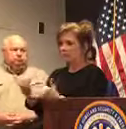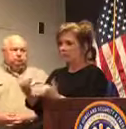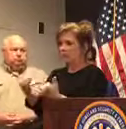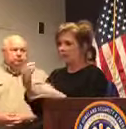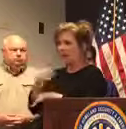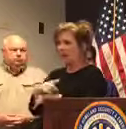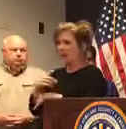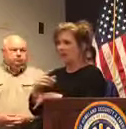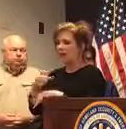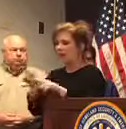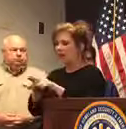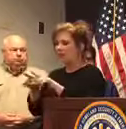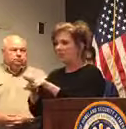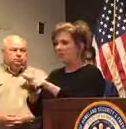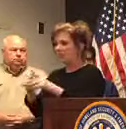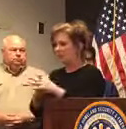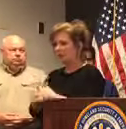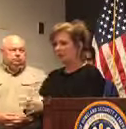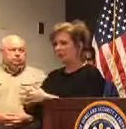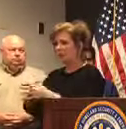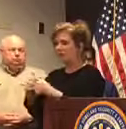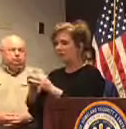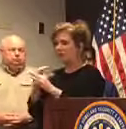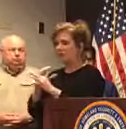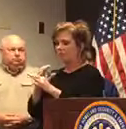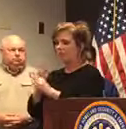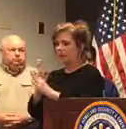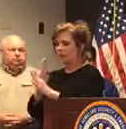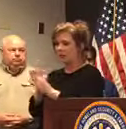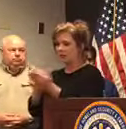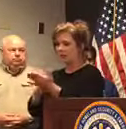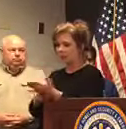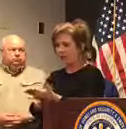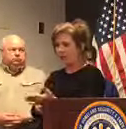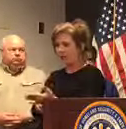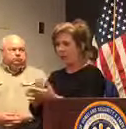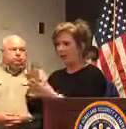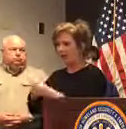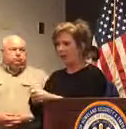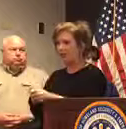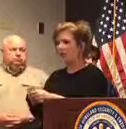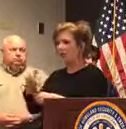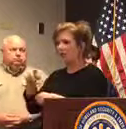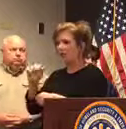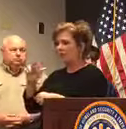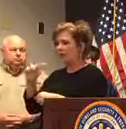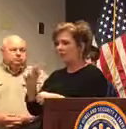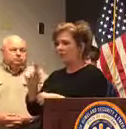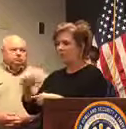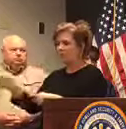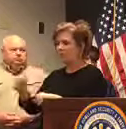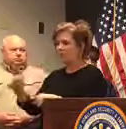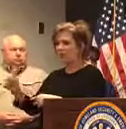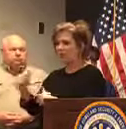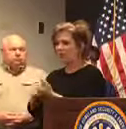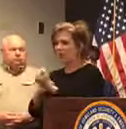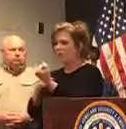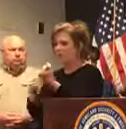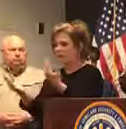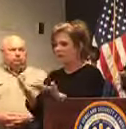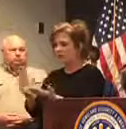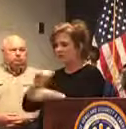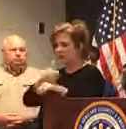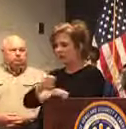also activated our bus contract, our coach contract, which will include paratransit support services that will be stationed at both VSAs